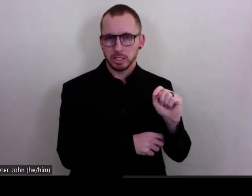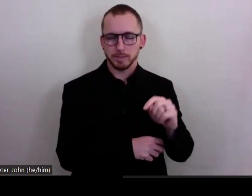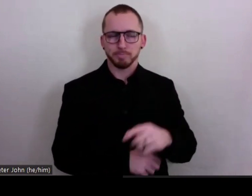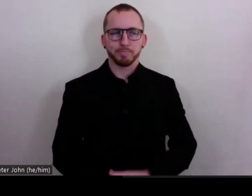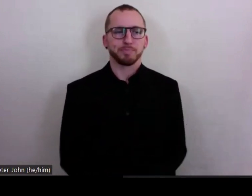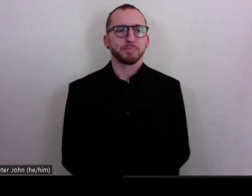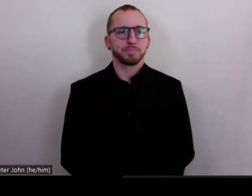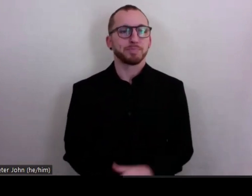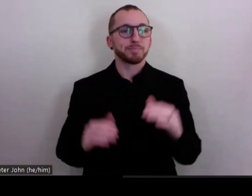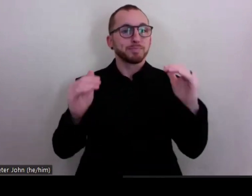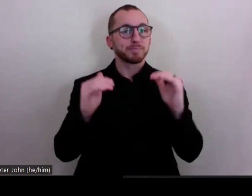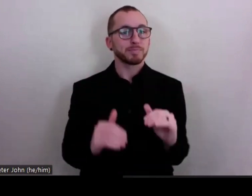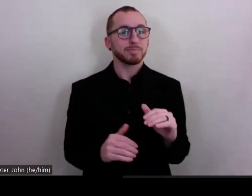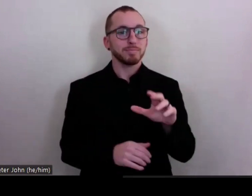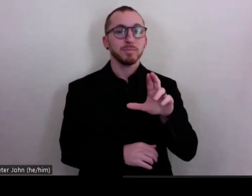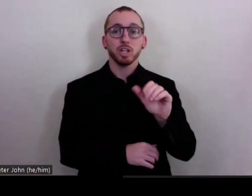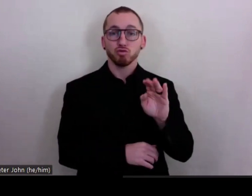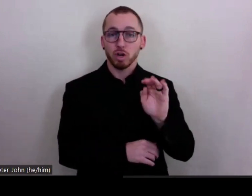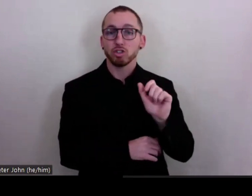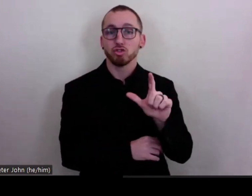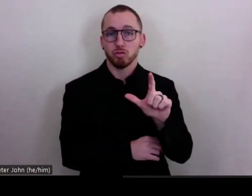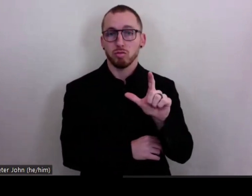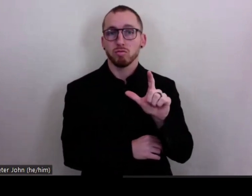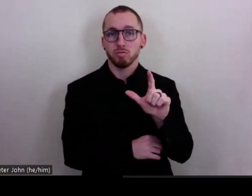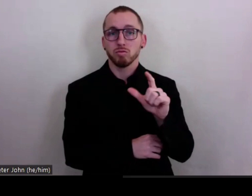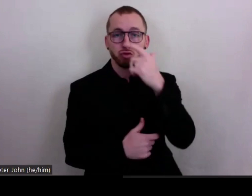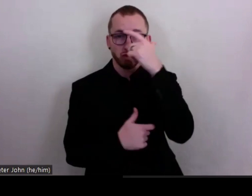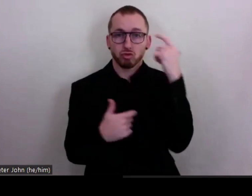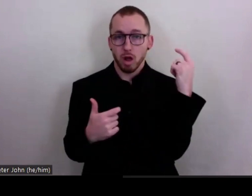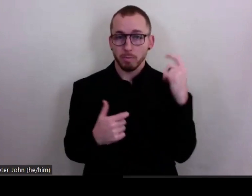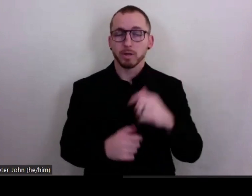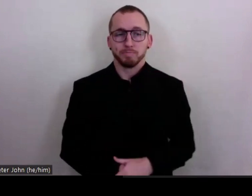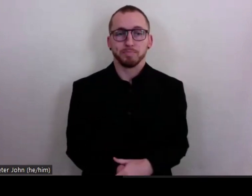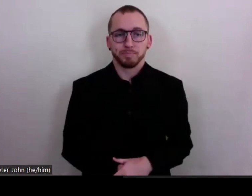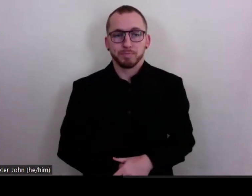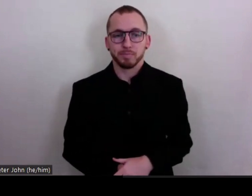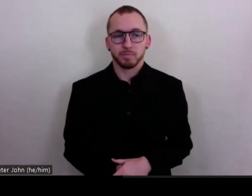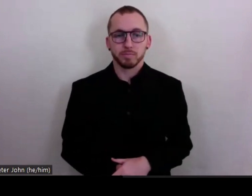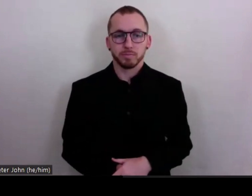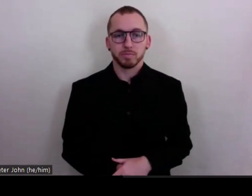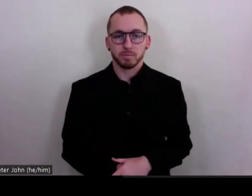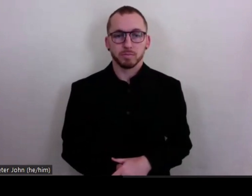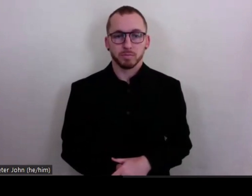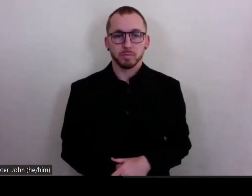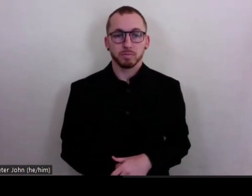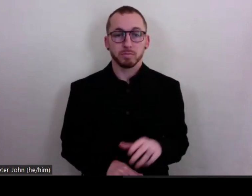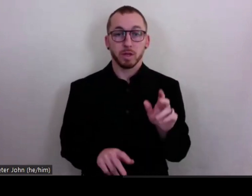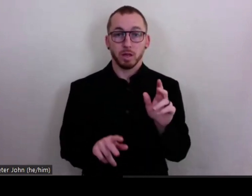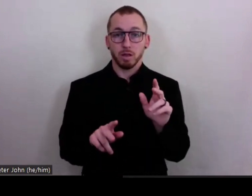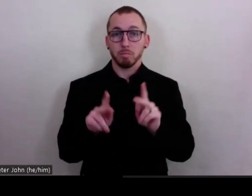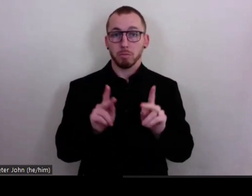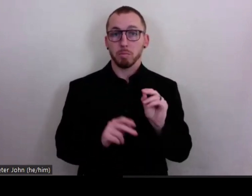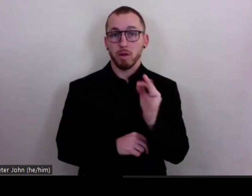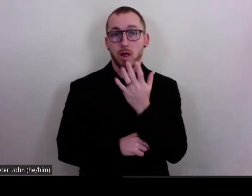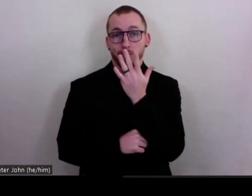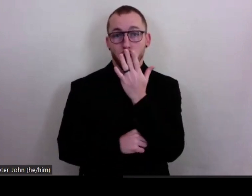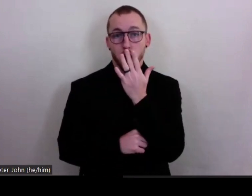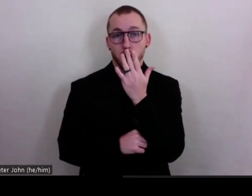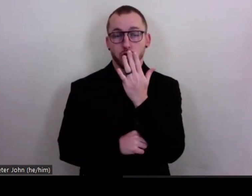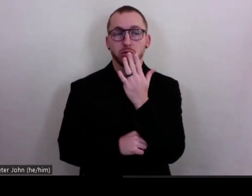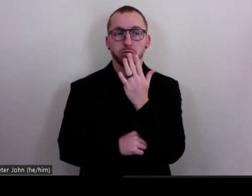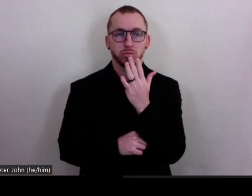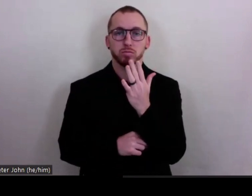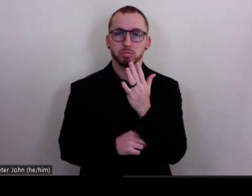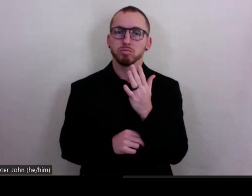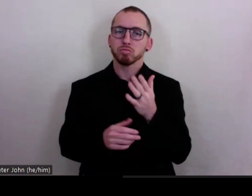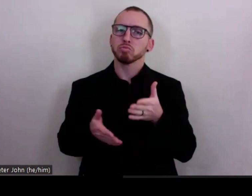People of color were allowed to serve in our U.S. military starting in 1863. Now